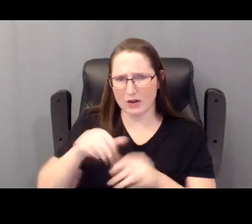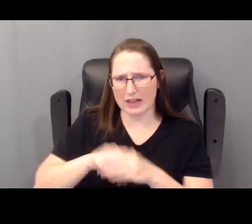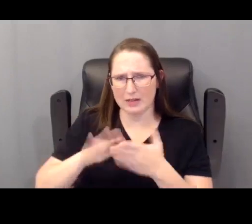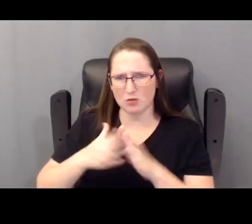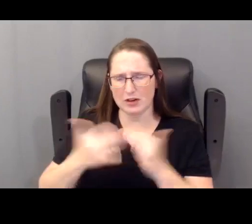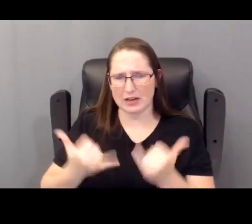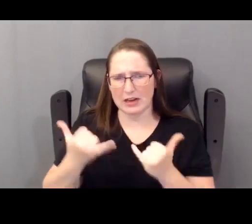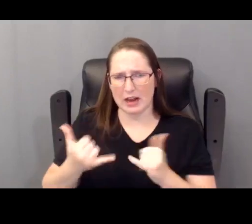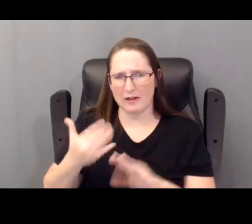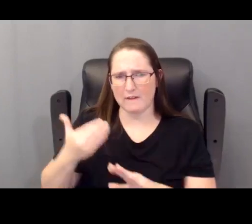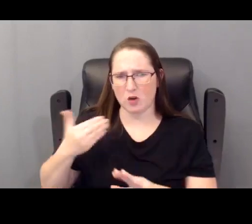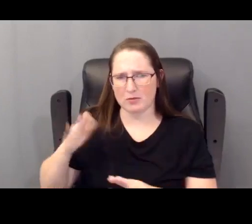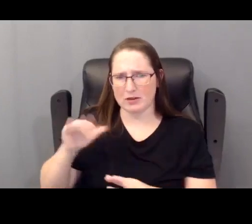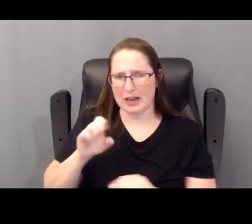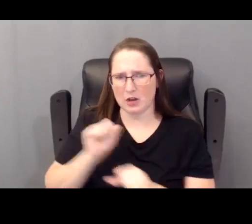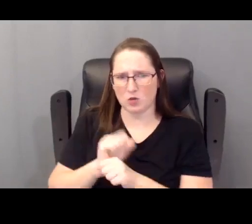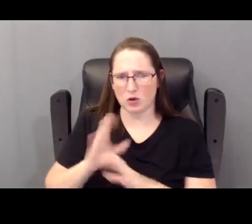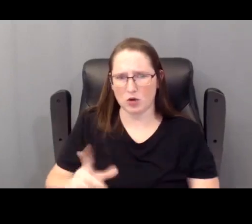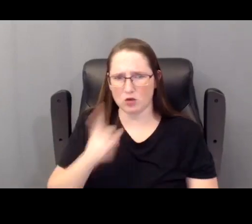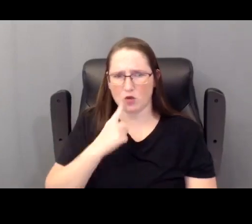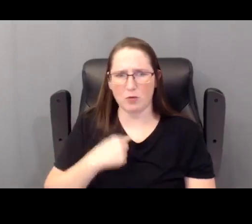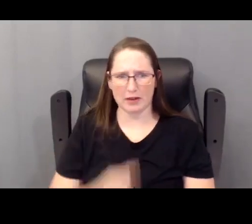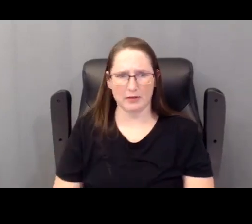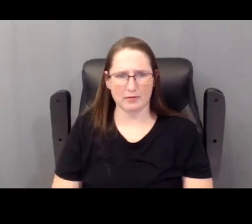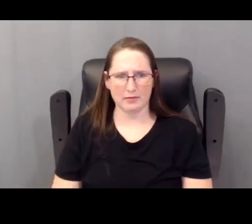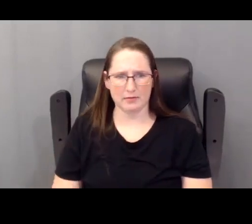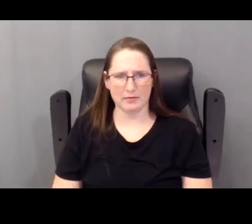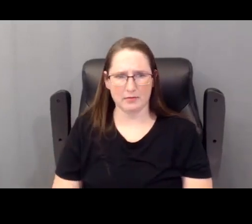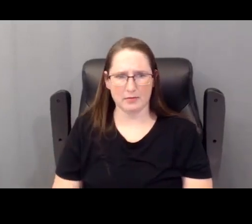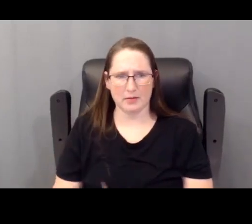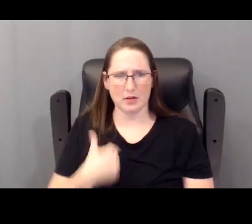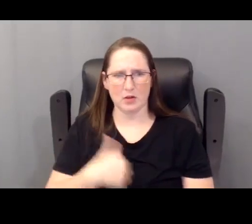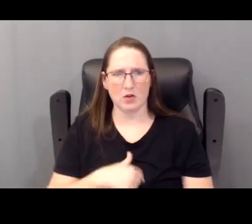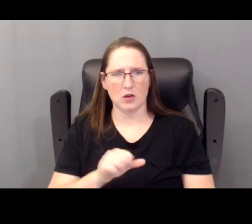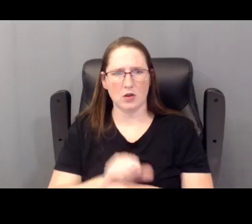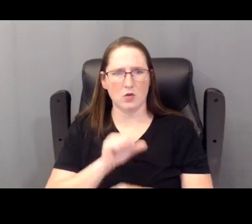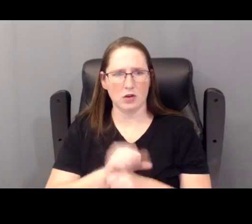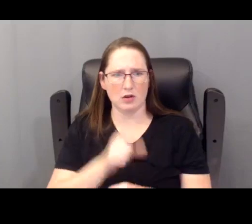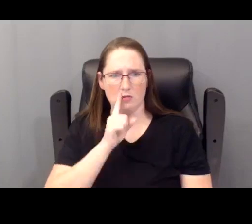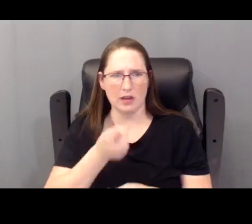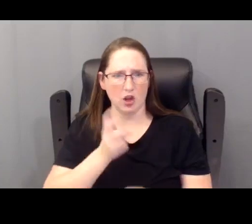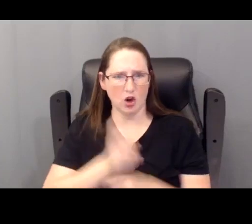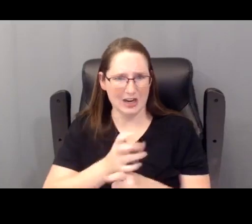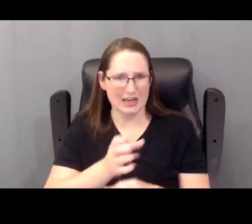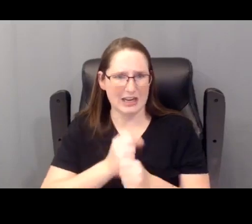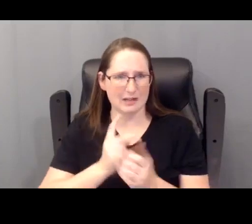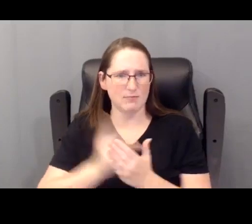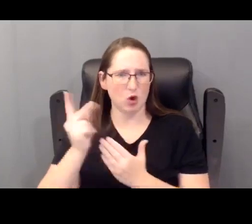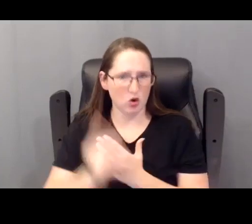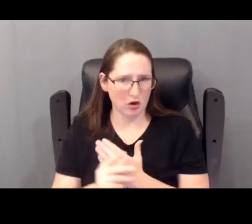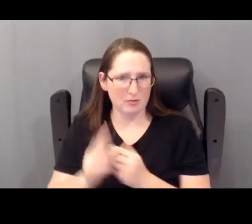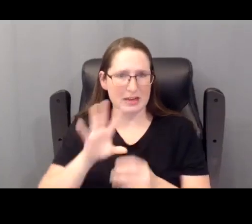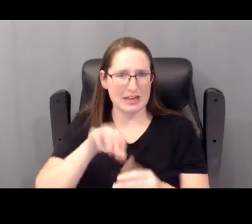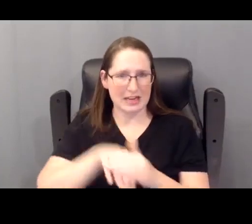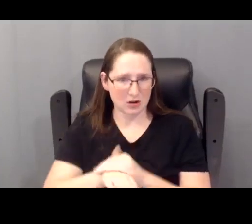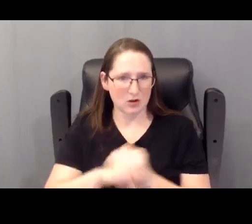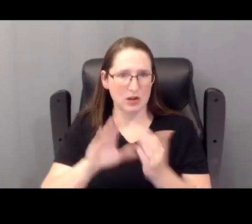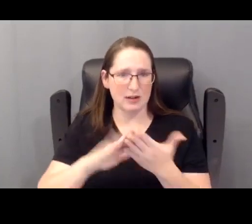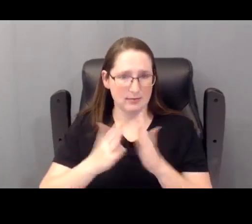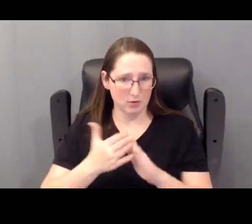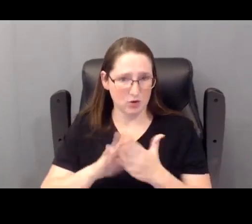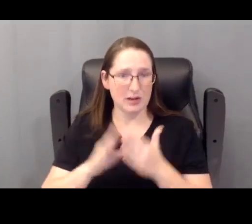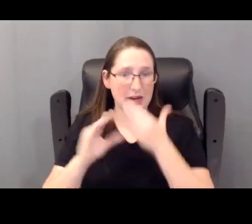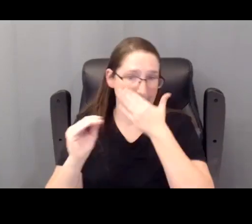former caseworker had told me? Yeah, so we're working really hard to get programming into the community